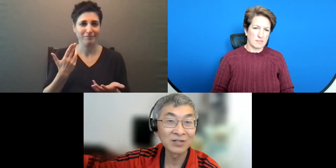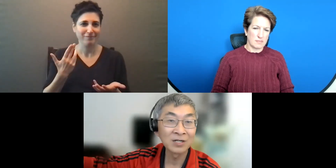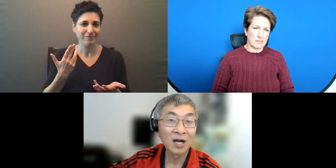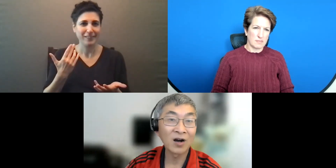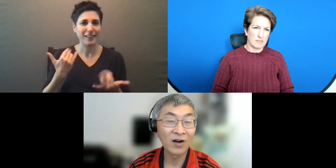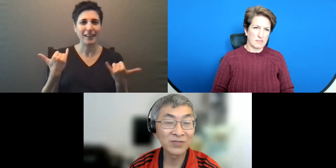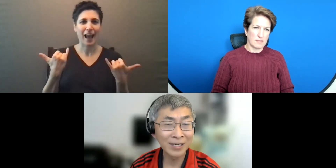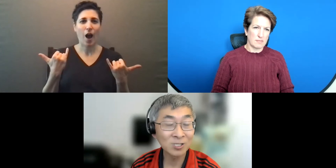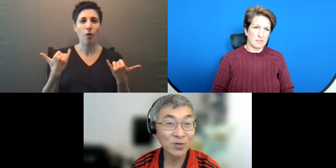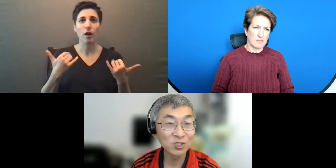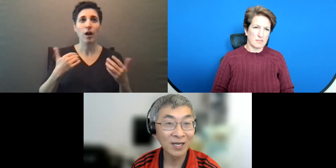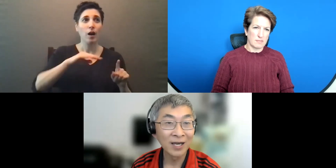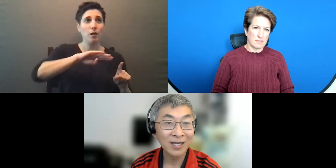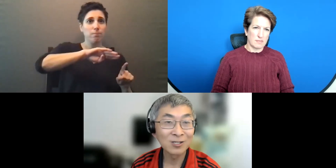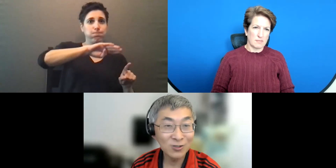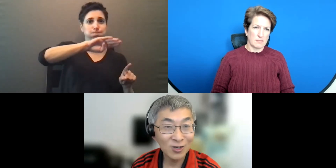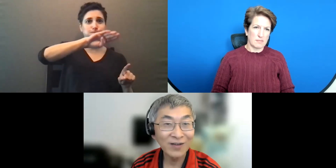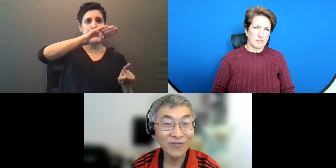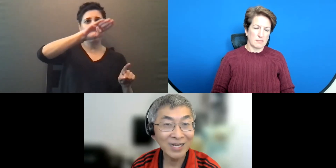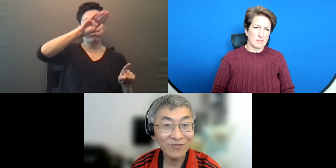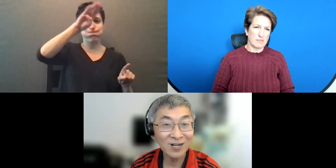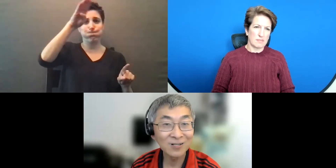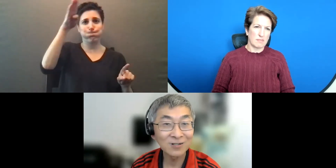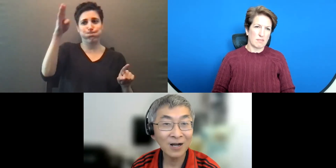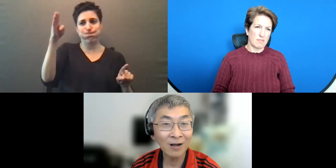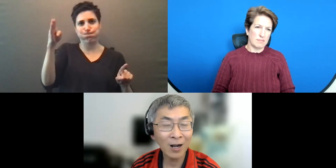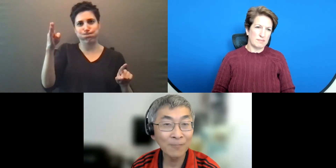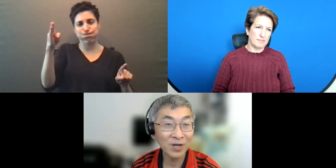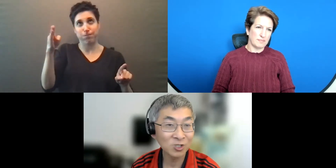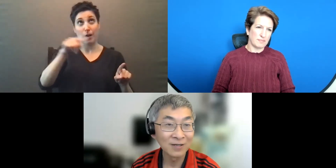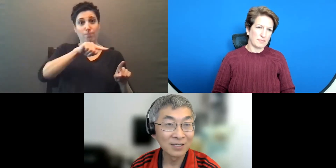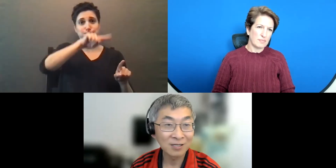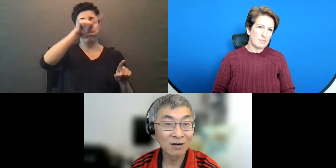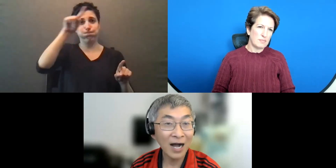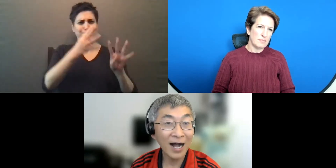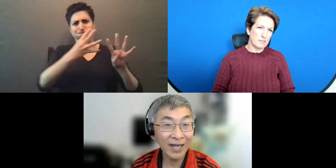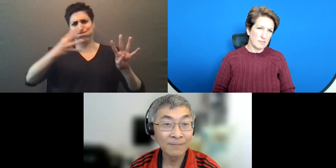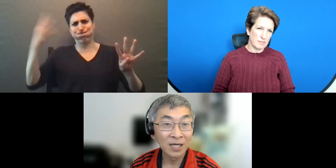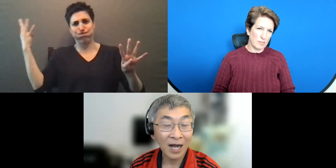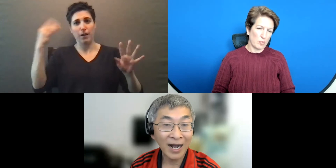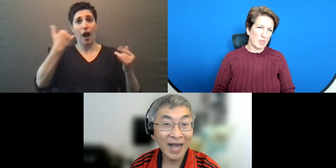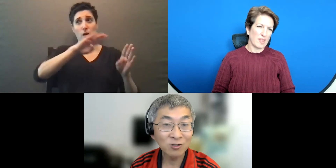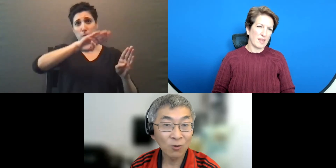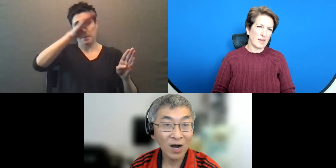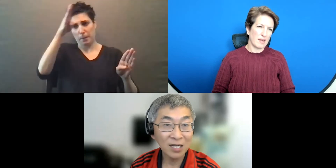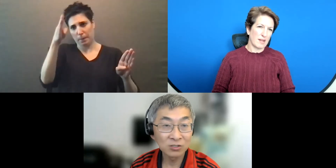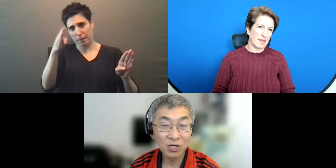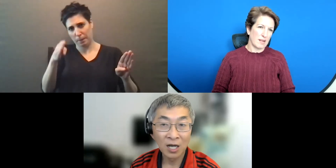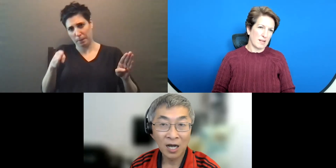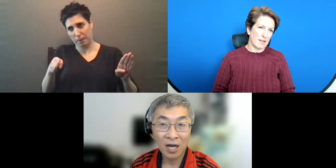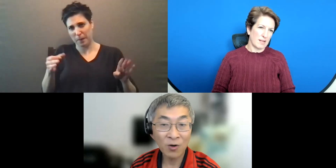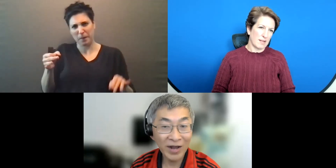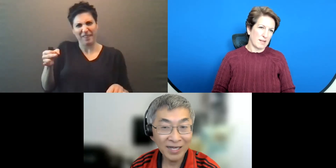curve of the distribution. Is usually very difficult to accomplish. So I actually want